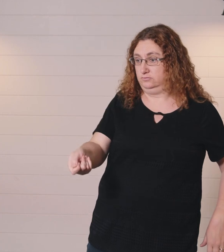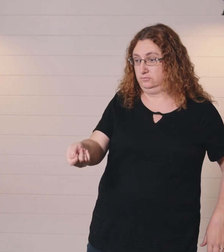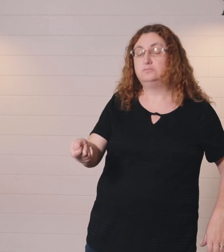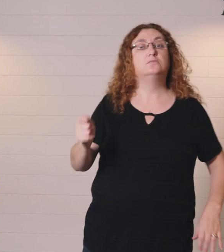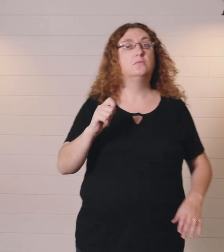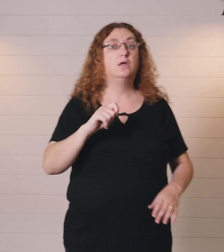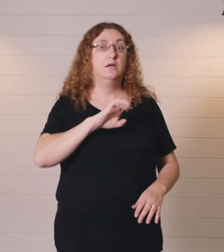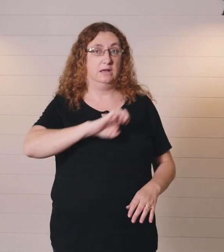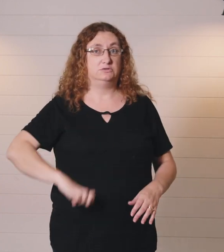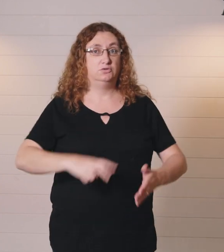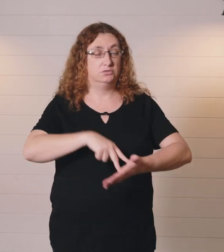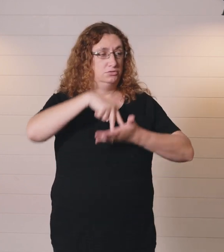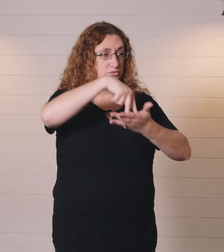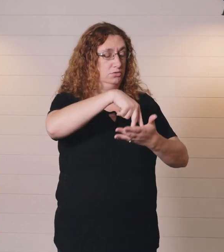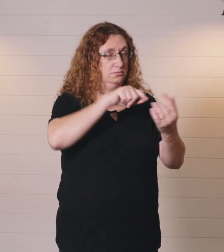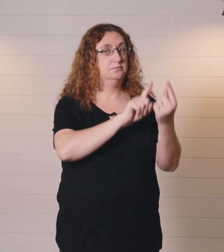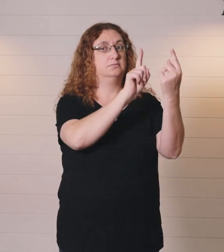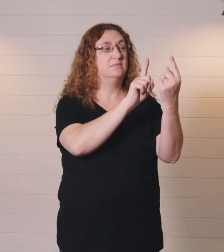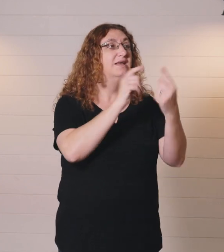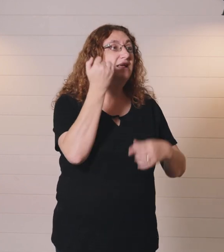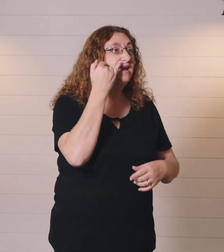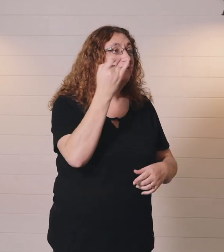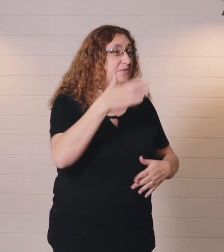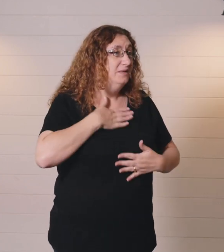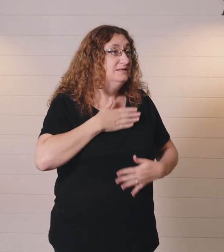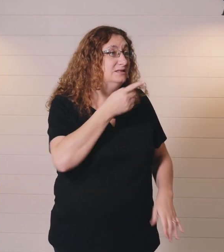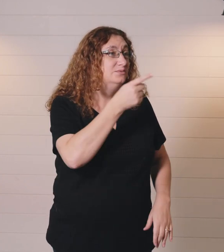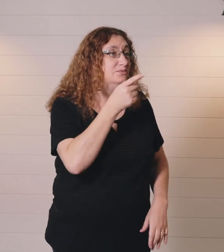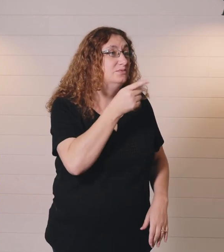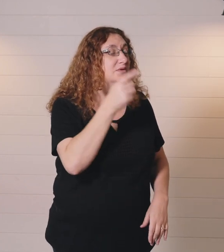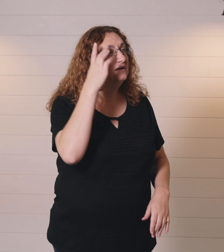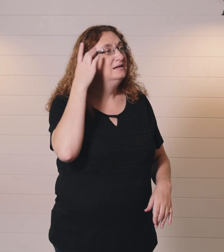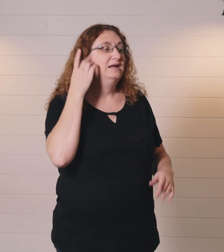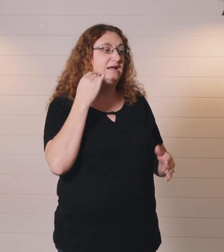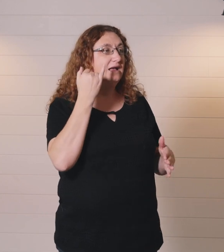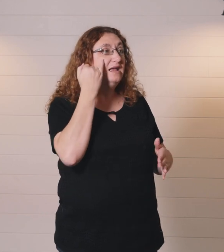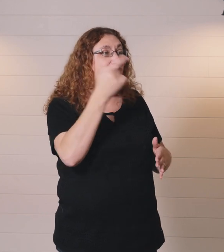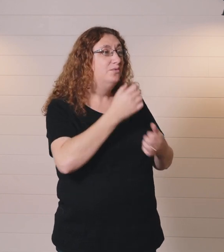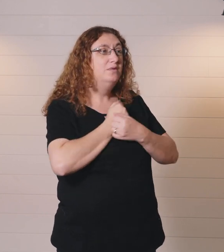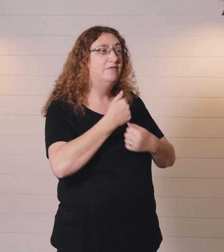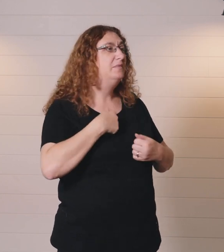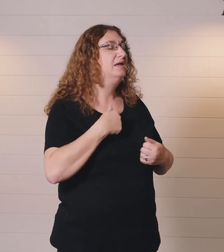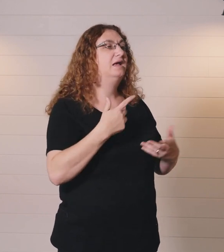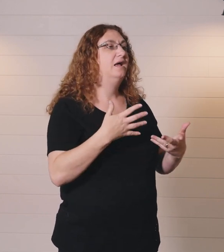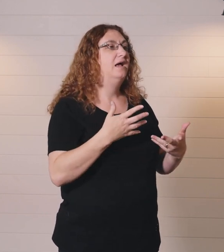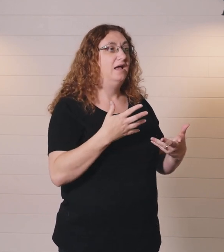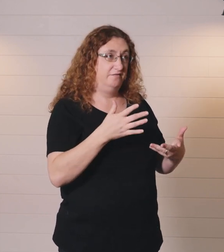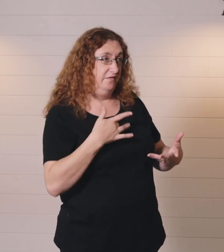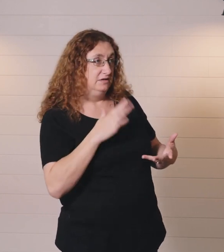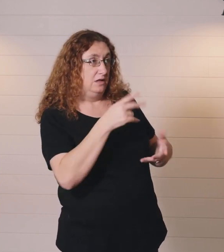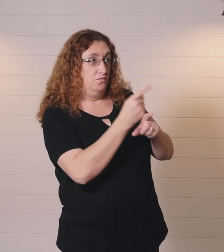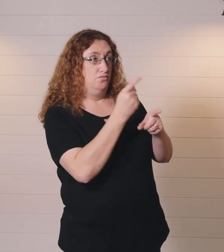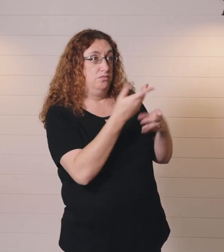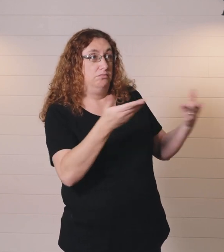she arose and stood before him. If it pleases the king, she said, and if he regards me with favor and thinks it is the right